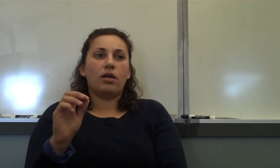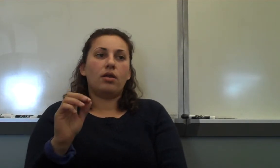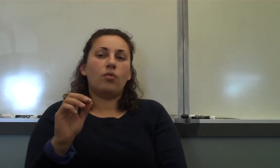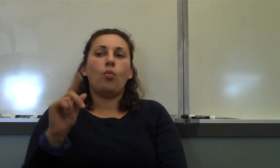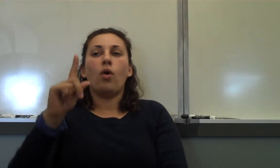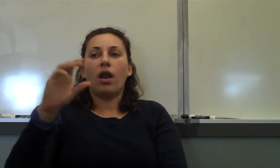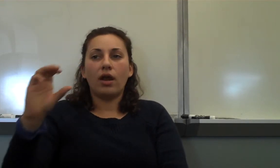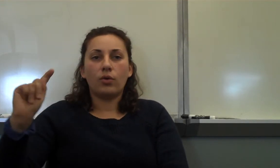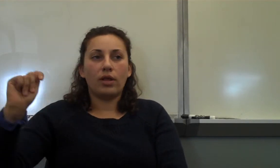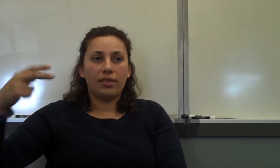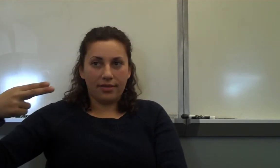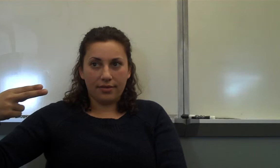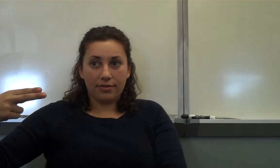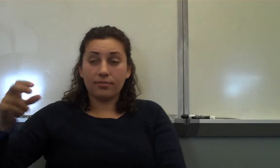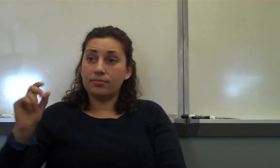41 hundredths.